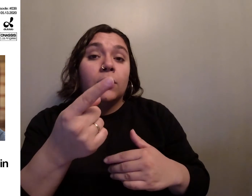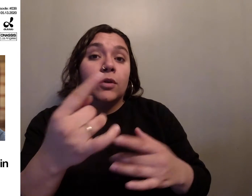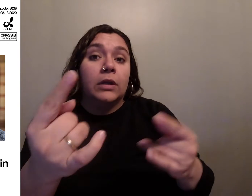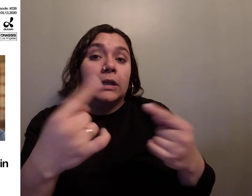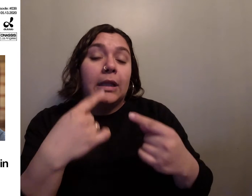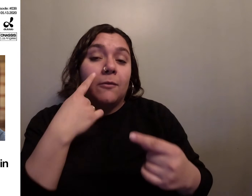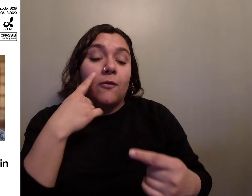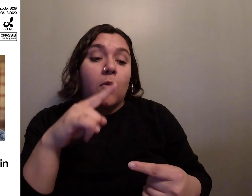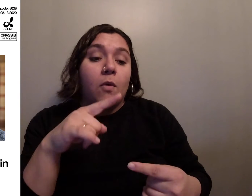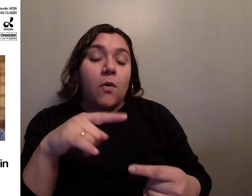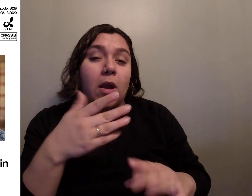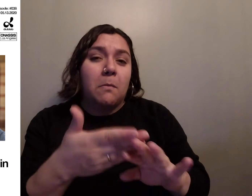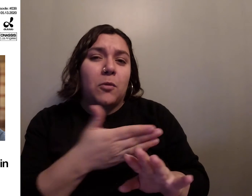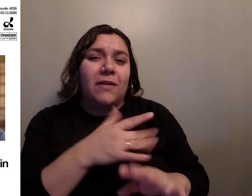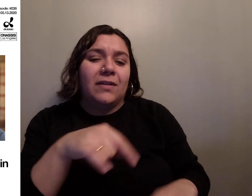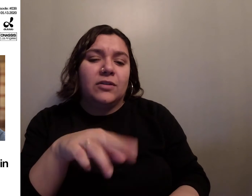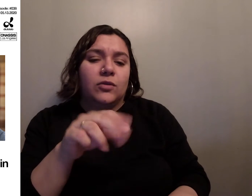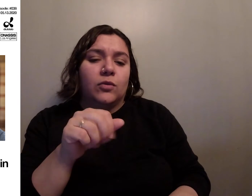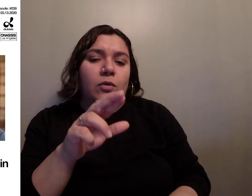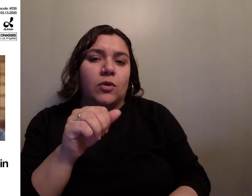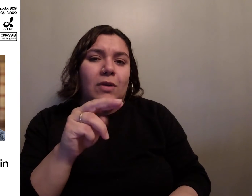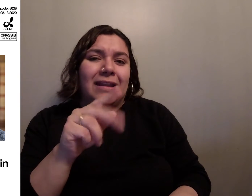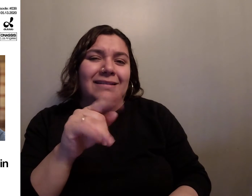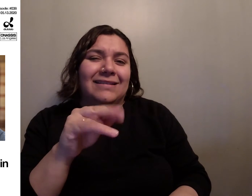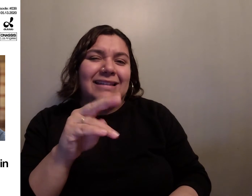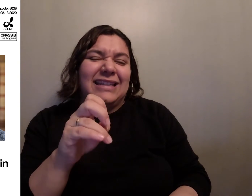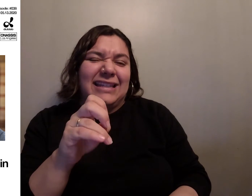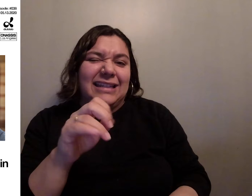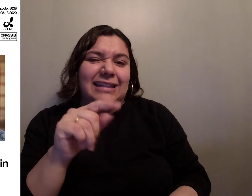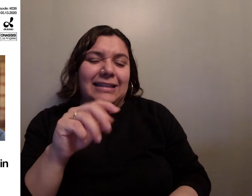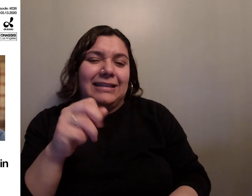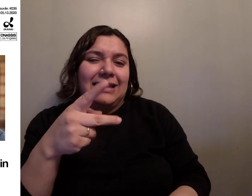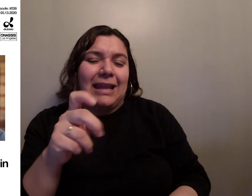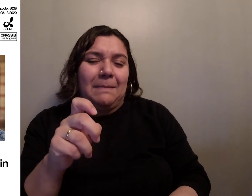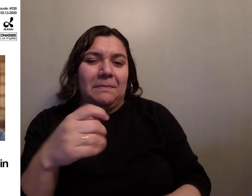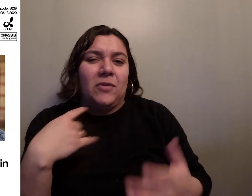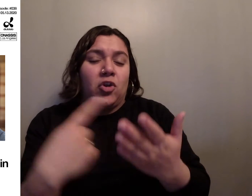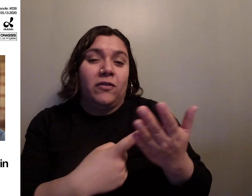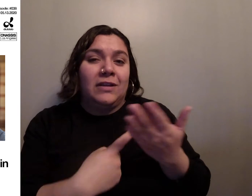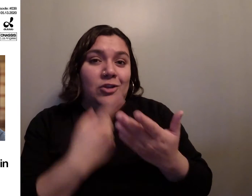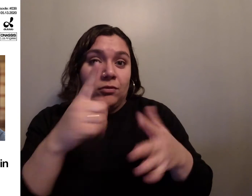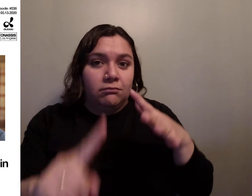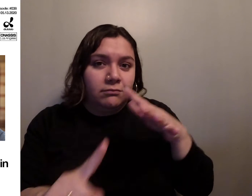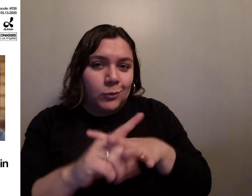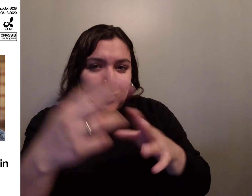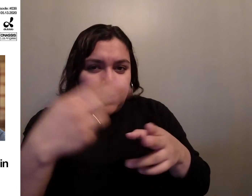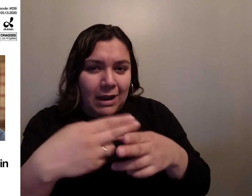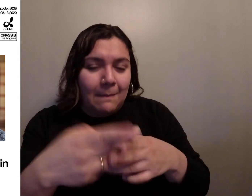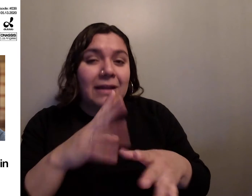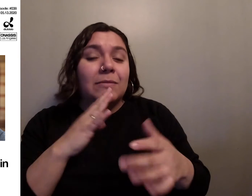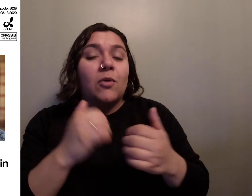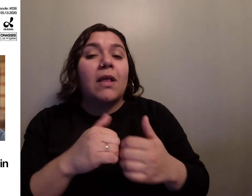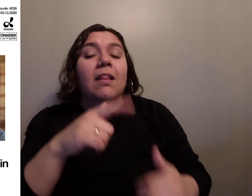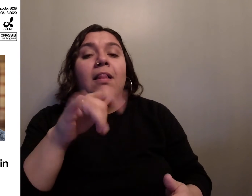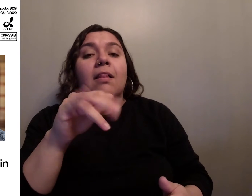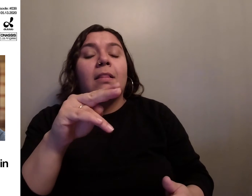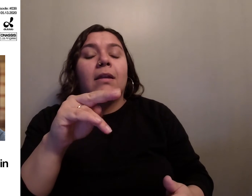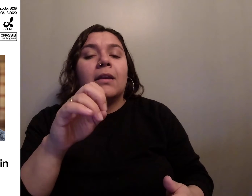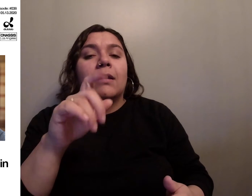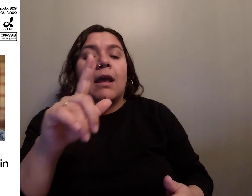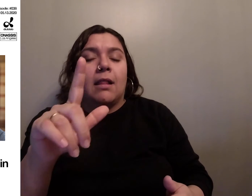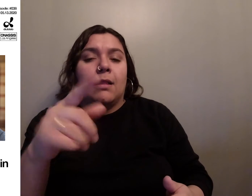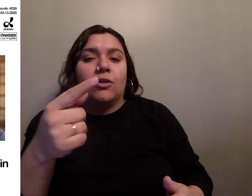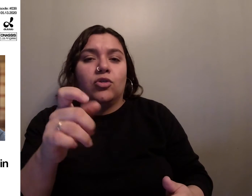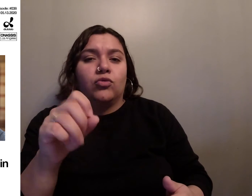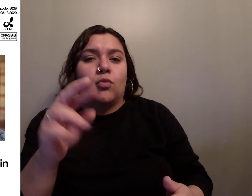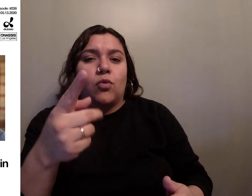to you that the way you came up in a previous quarantine tape conversation was I had the